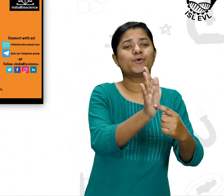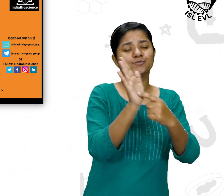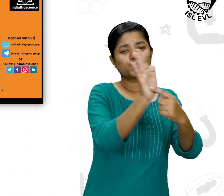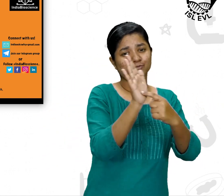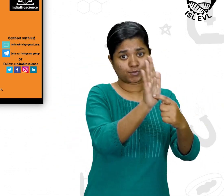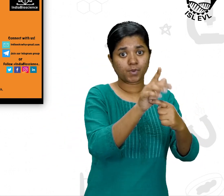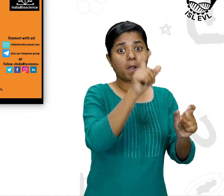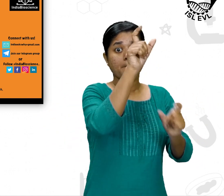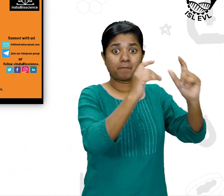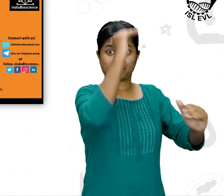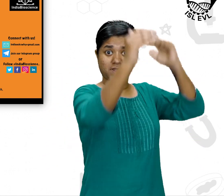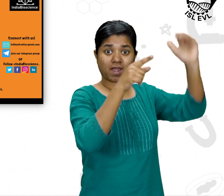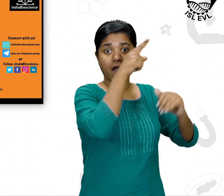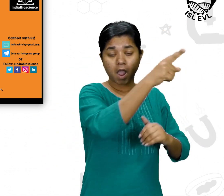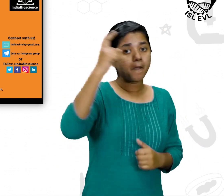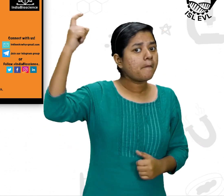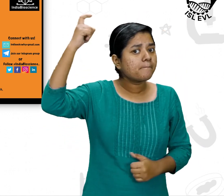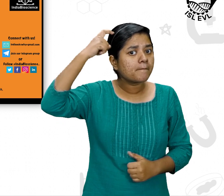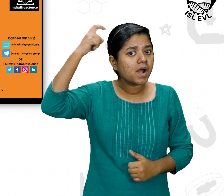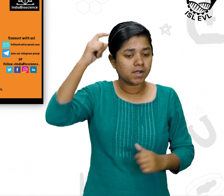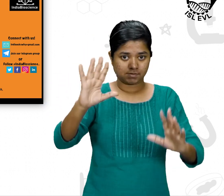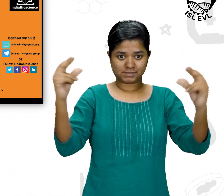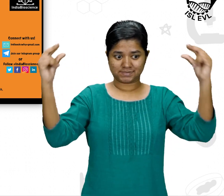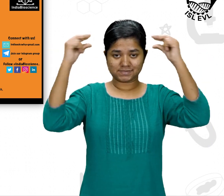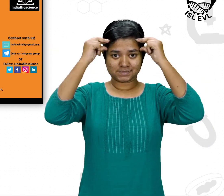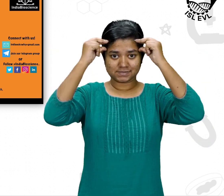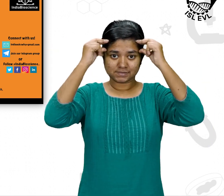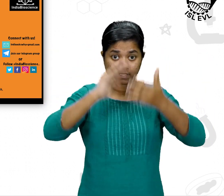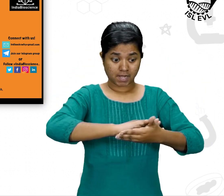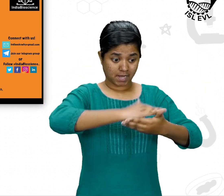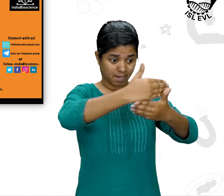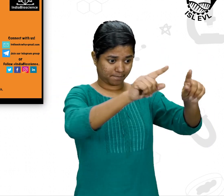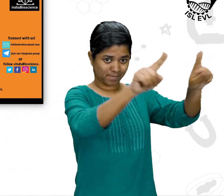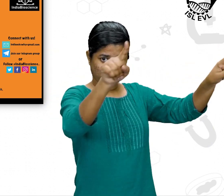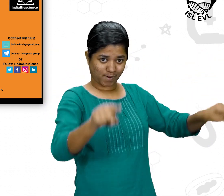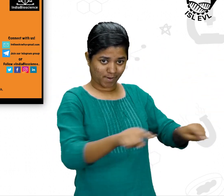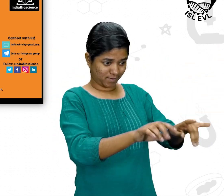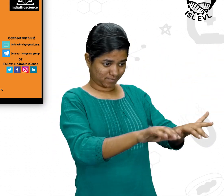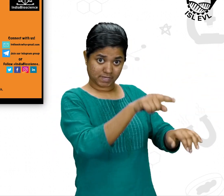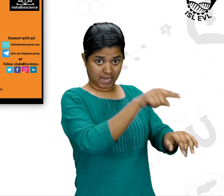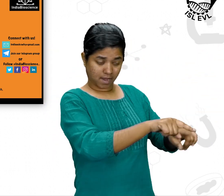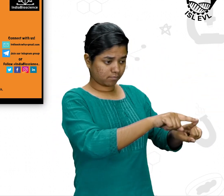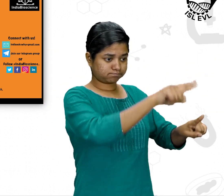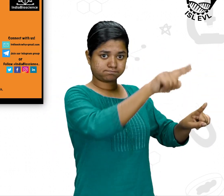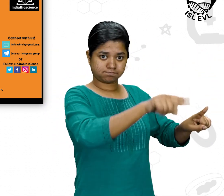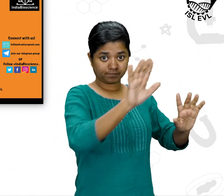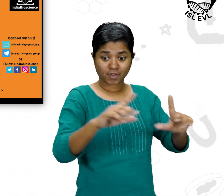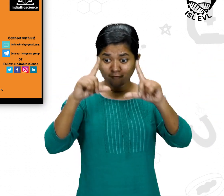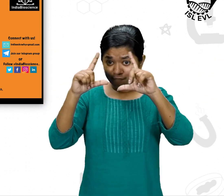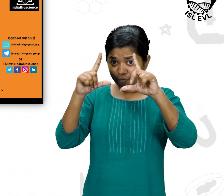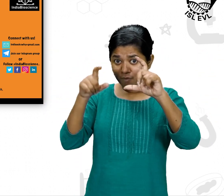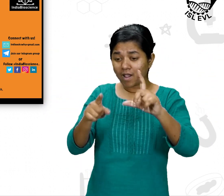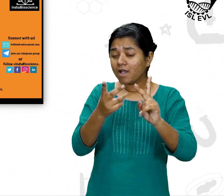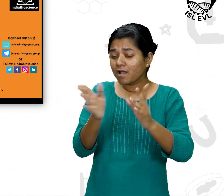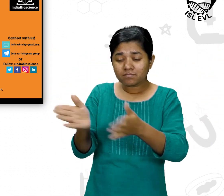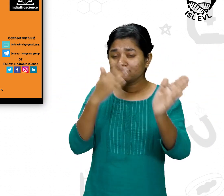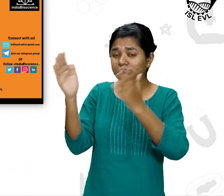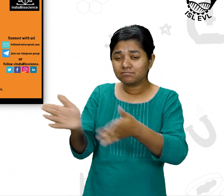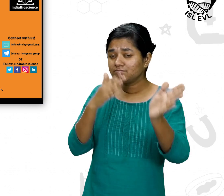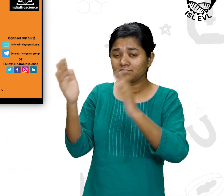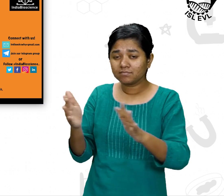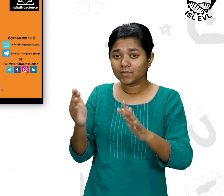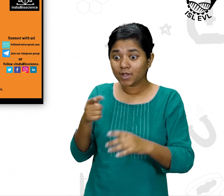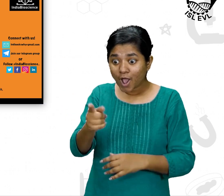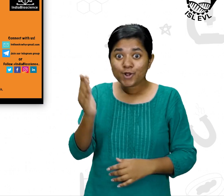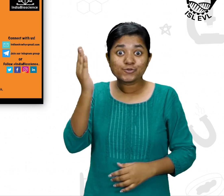of the adults whenever they found a baby cute. Why's that? It's because thinking that the baby is cute seems to